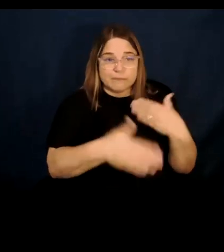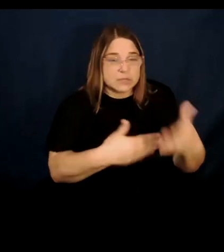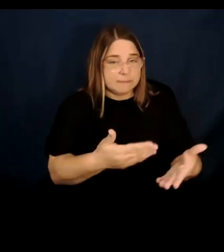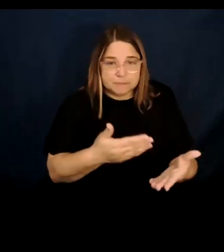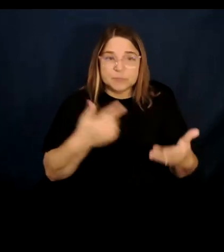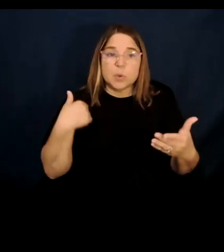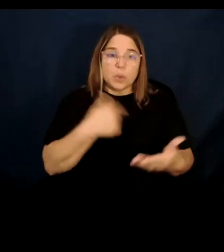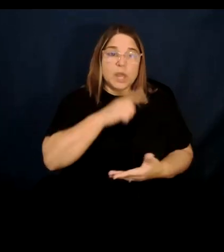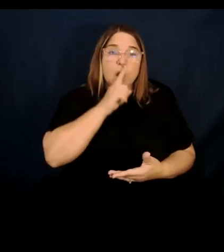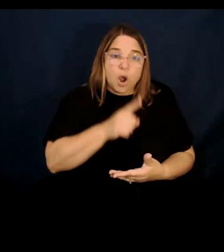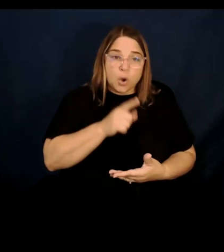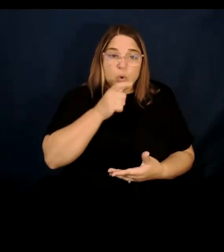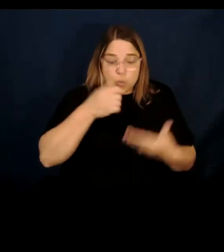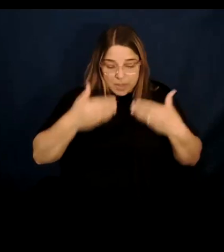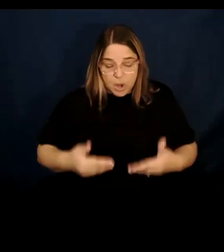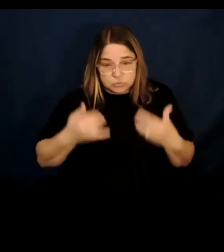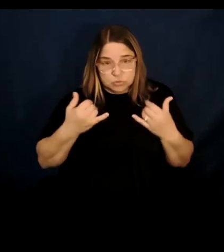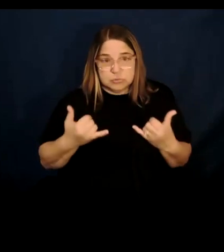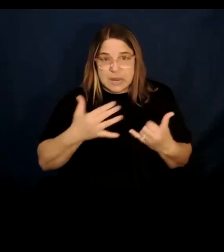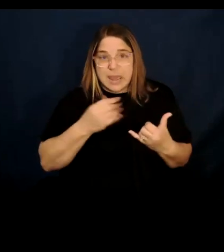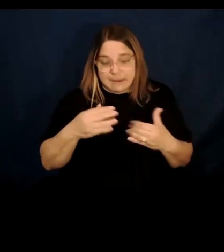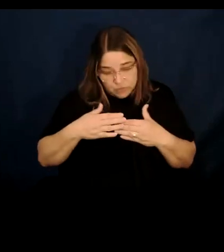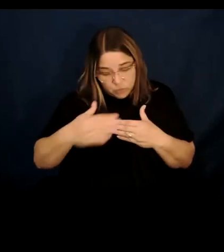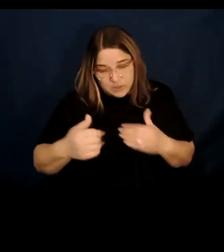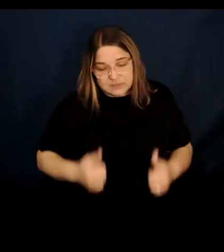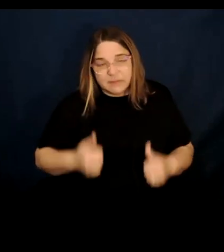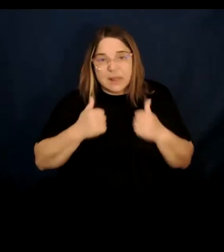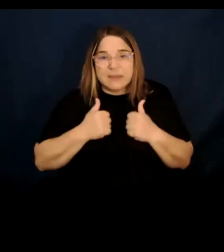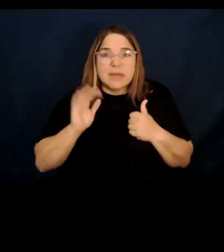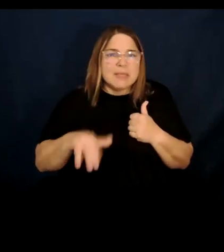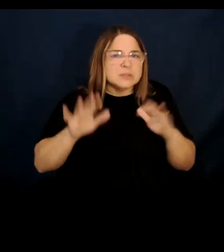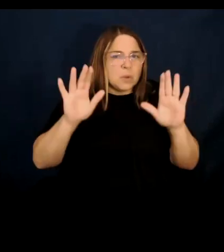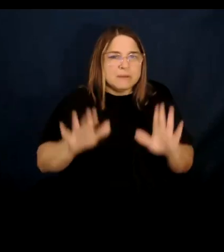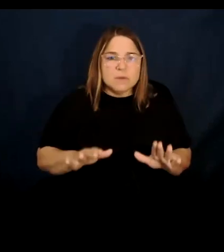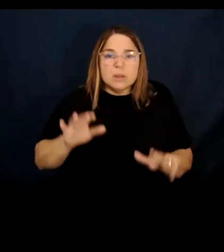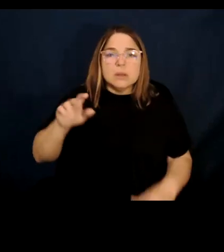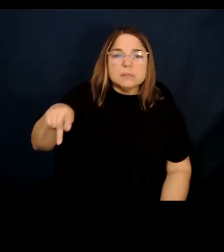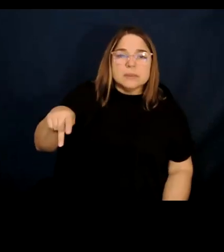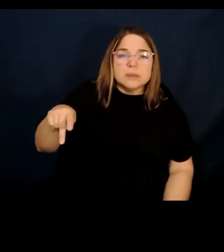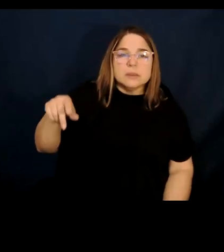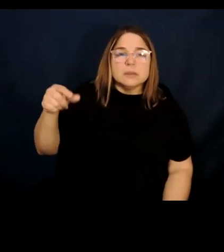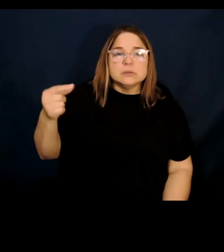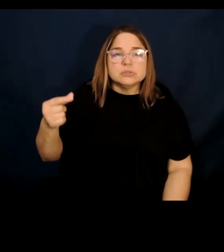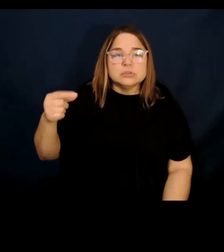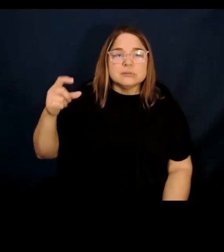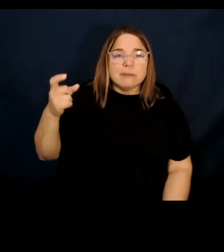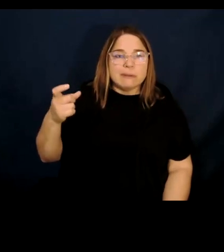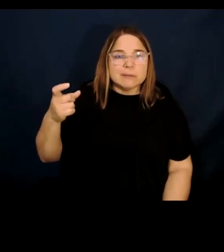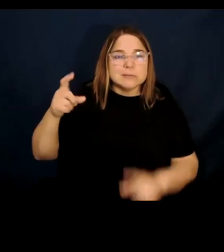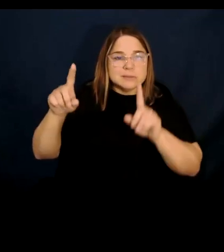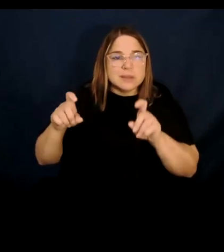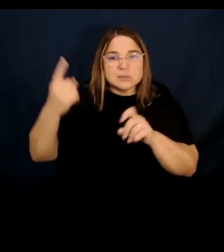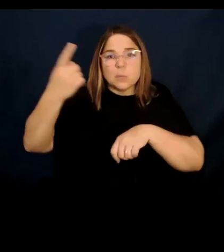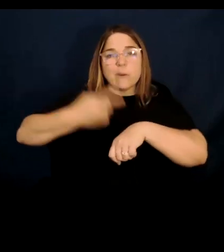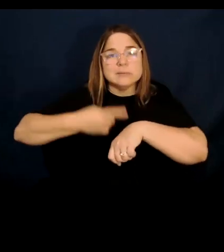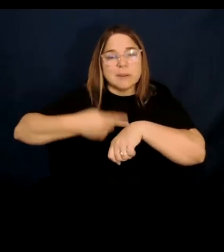today and for the rest of our lives. That's part of the beauty of PGX. You only need to perform the test one time. So once we have